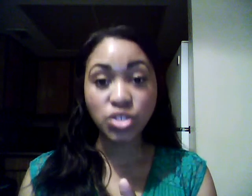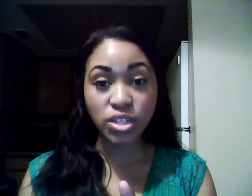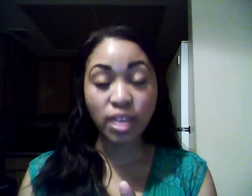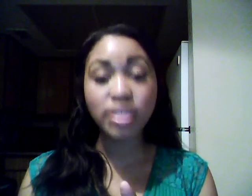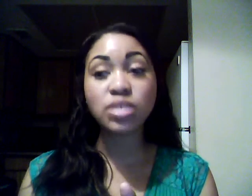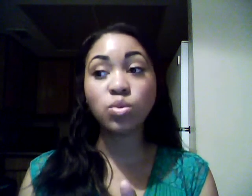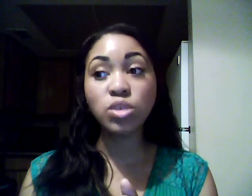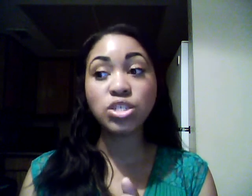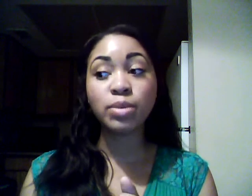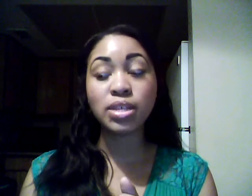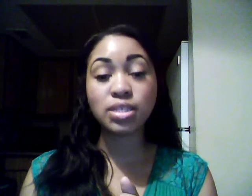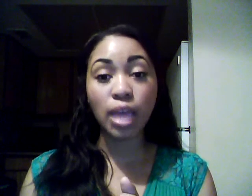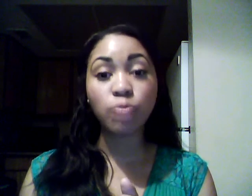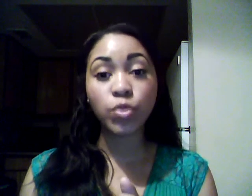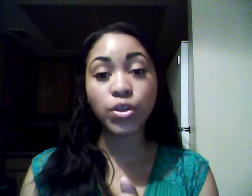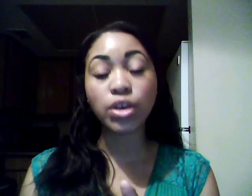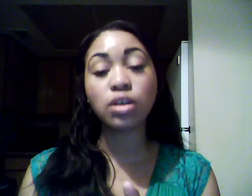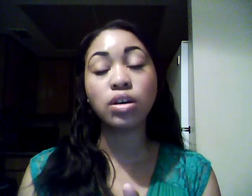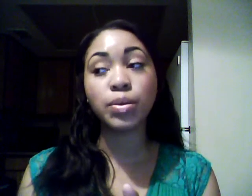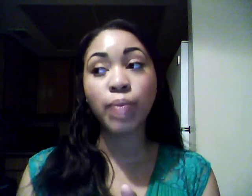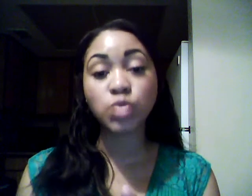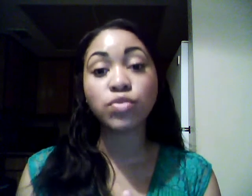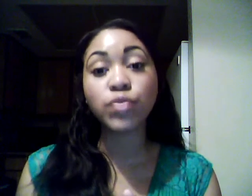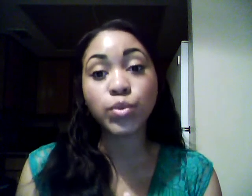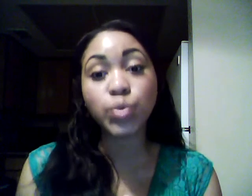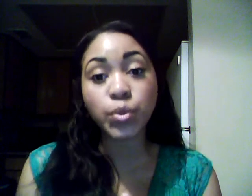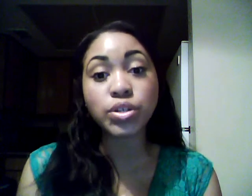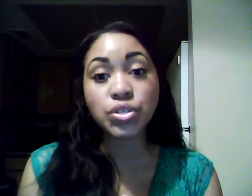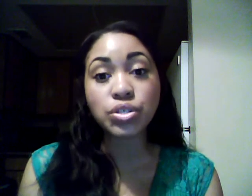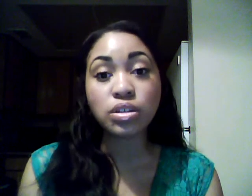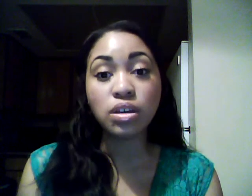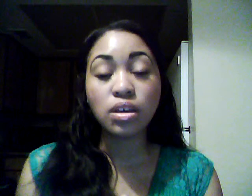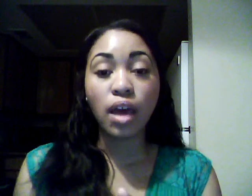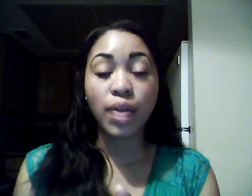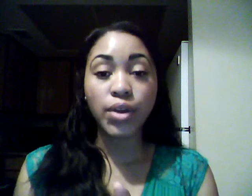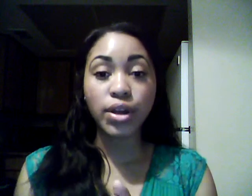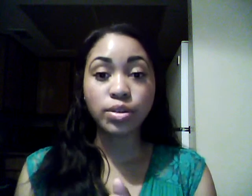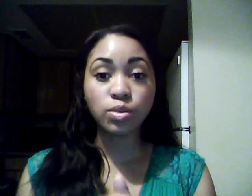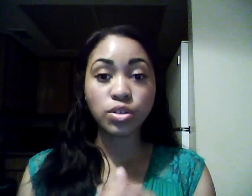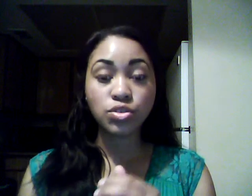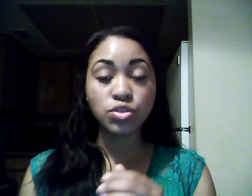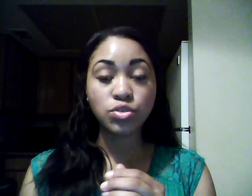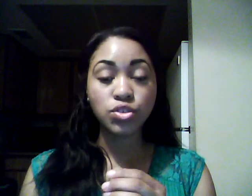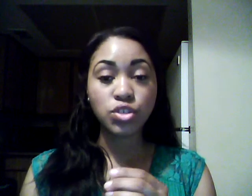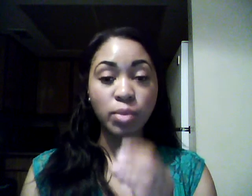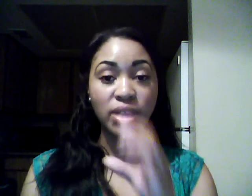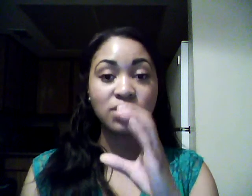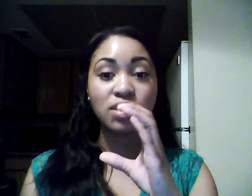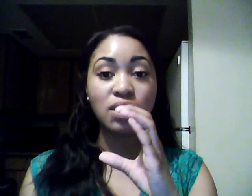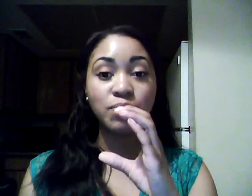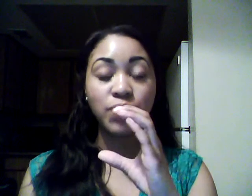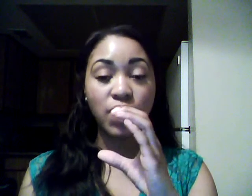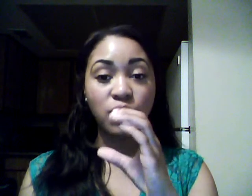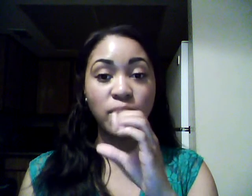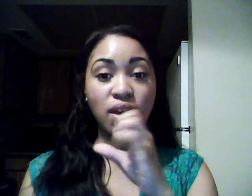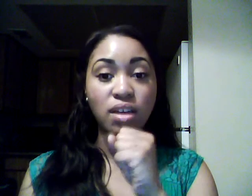Orange. Now this orange is going to be the same for the actual fruit orange and the color orange. So you're just going to make a C and then make an